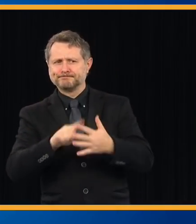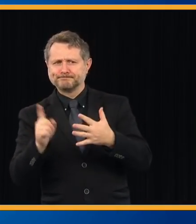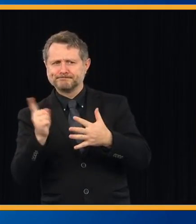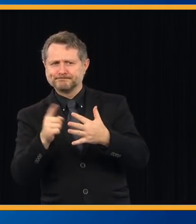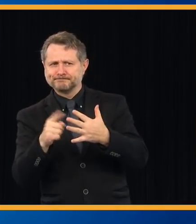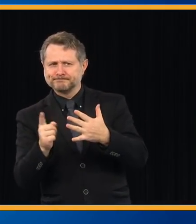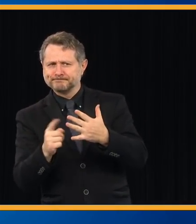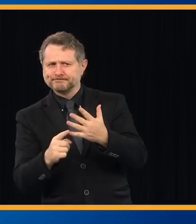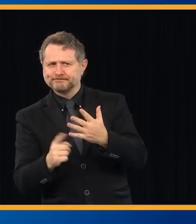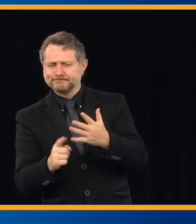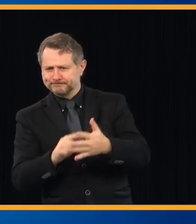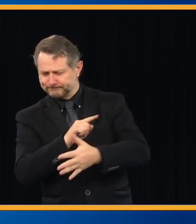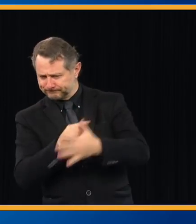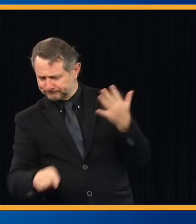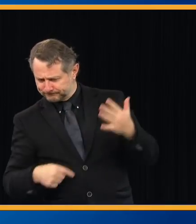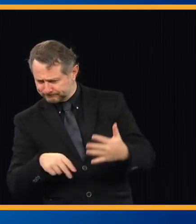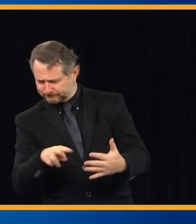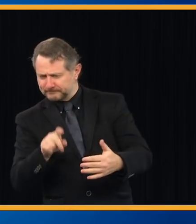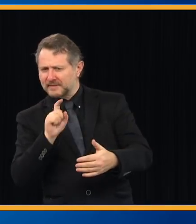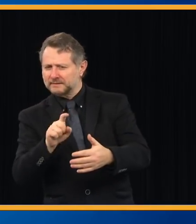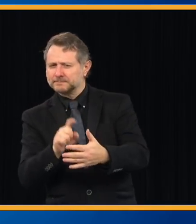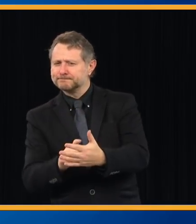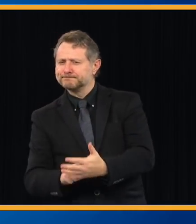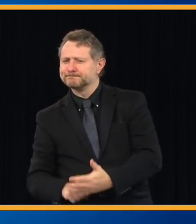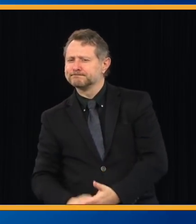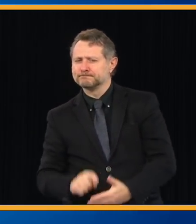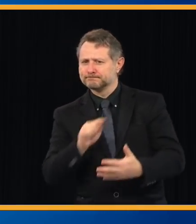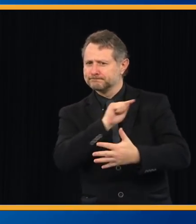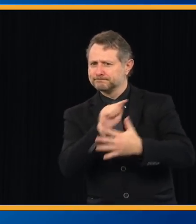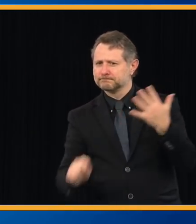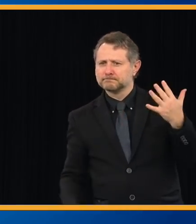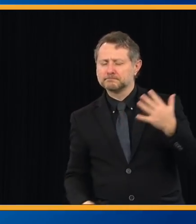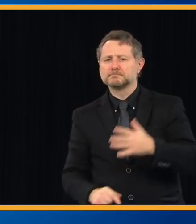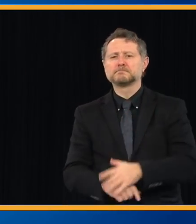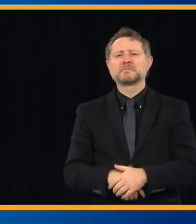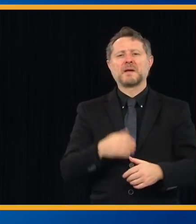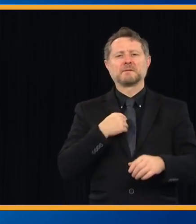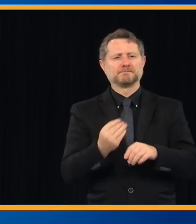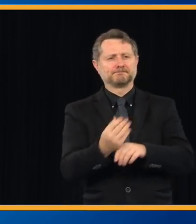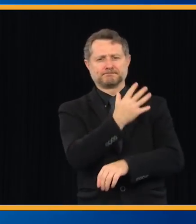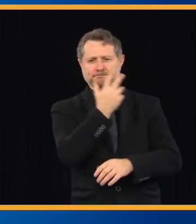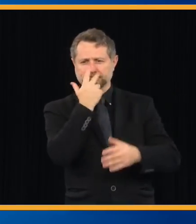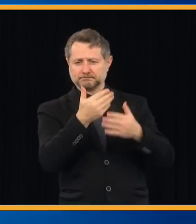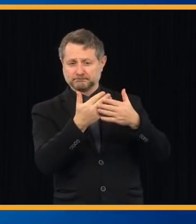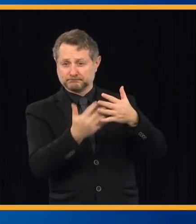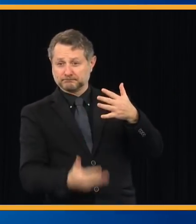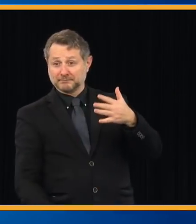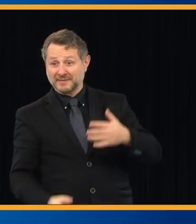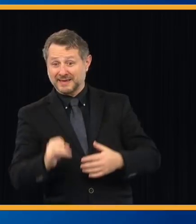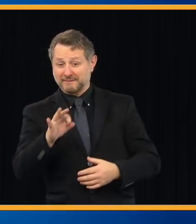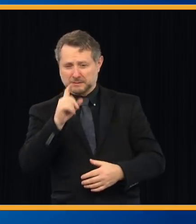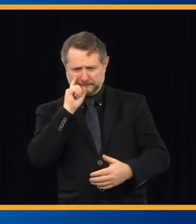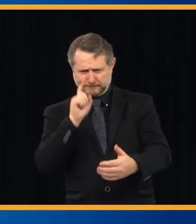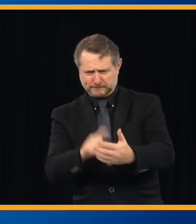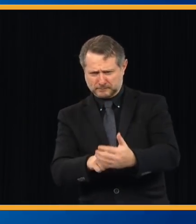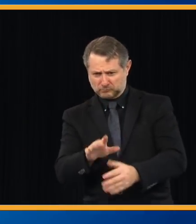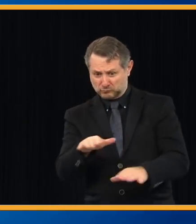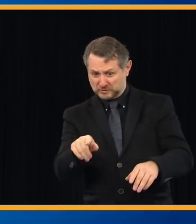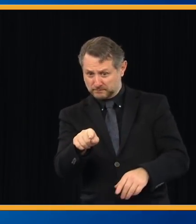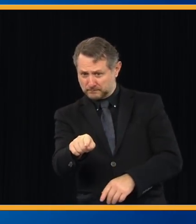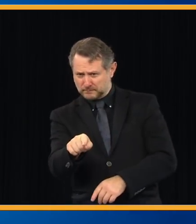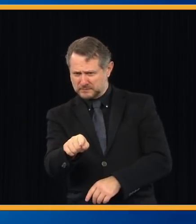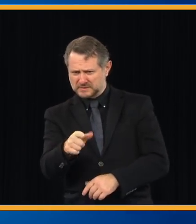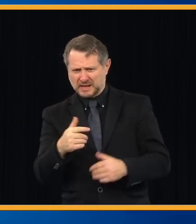that quote-unquote fact, that assumption. And if you see any of the symptoms that are